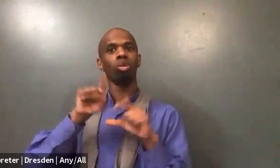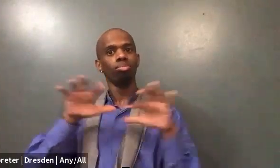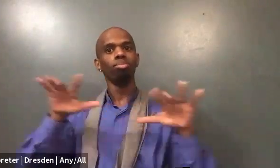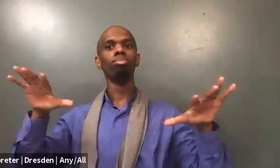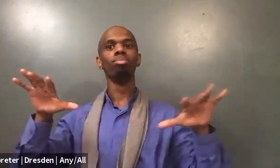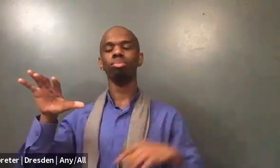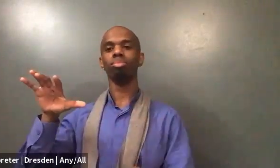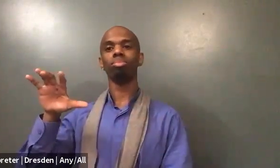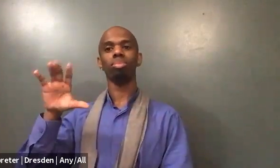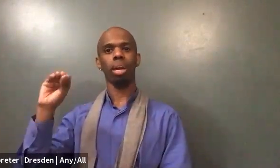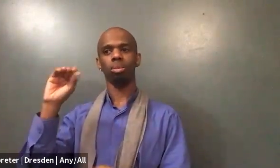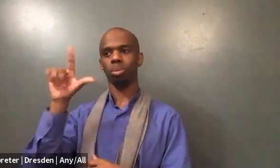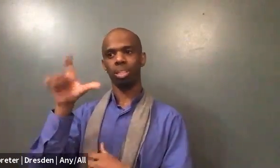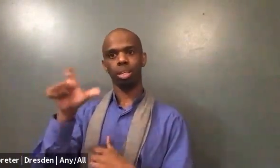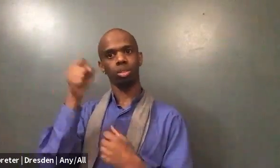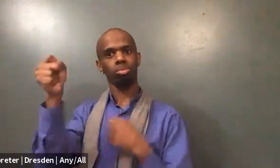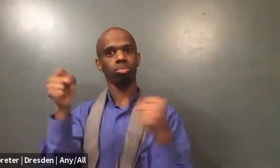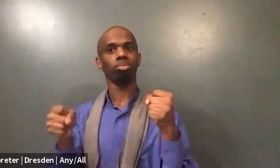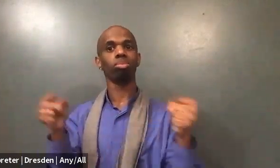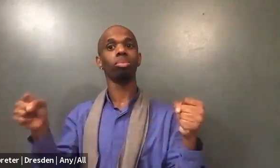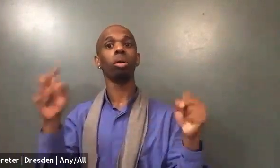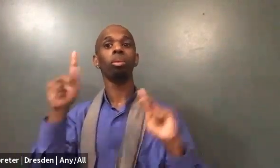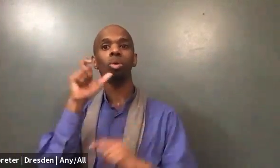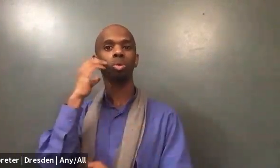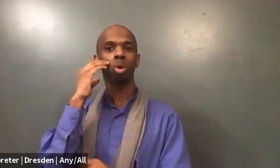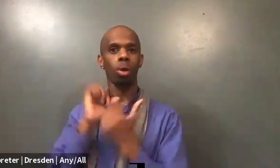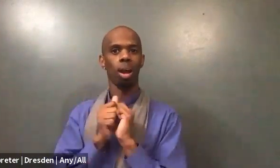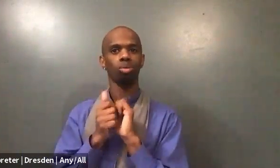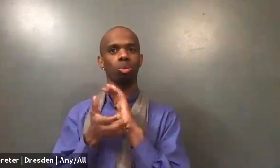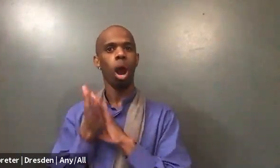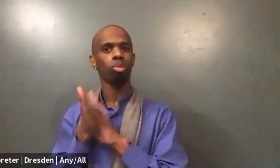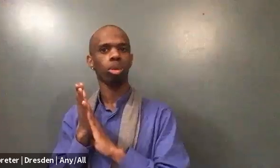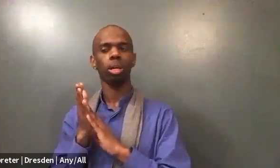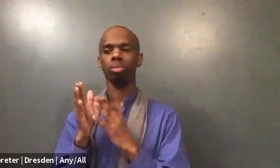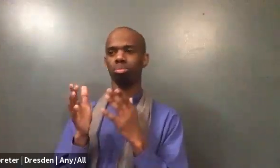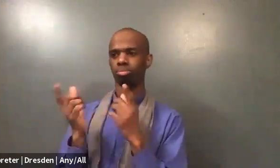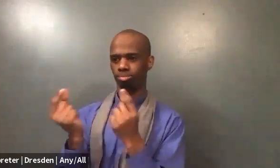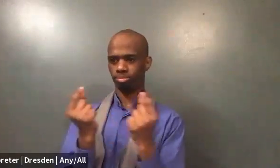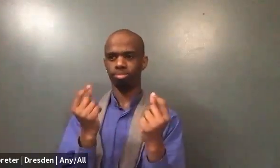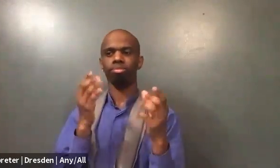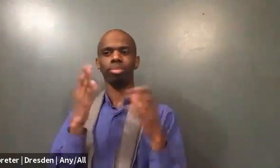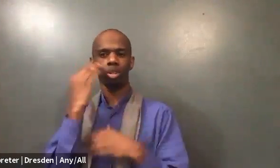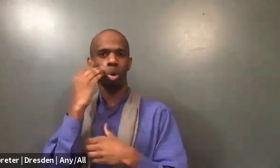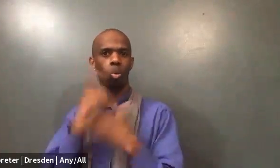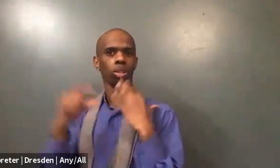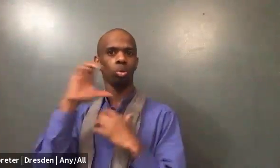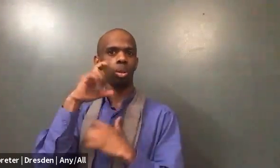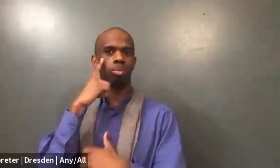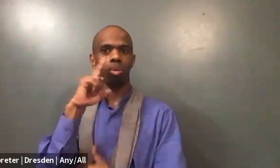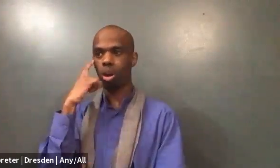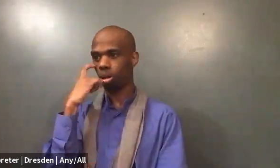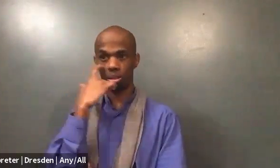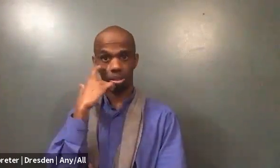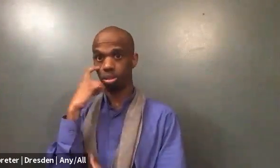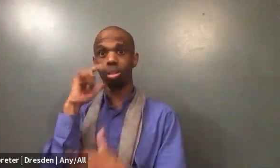to operate, know the language, know what to look for. And that I guess would be continued education and